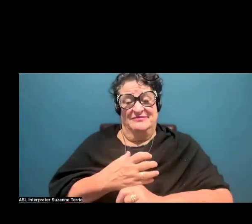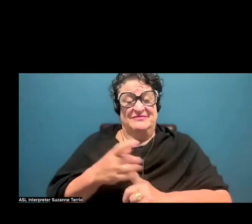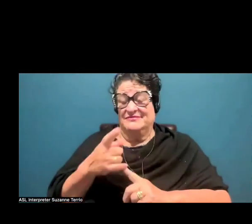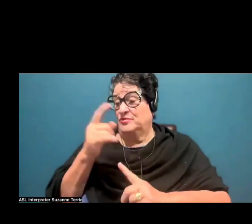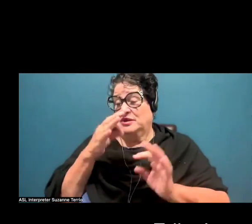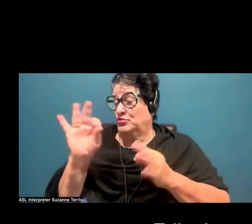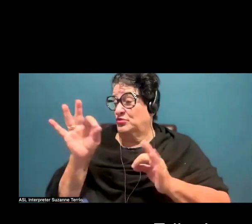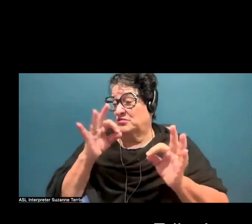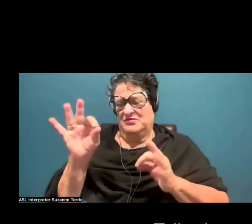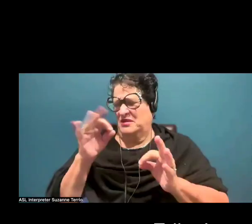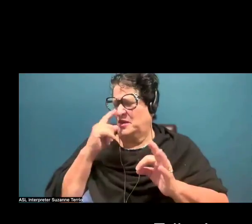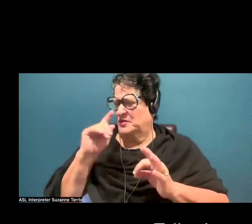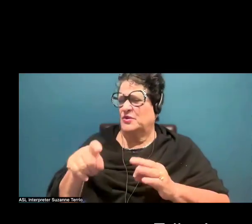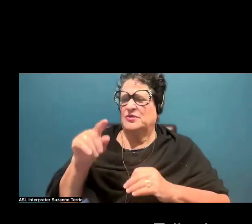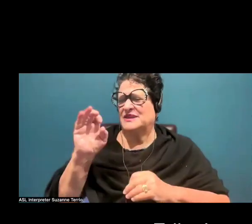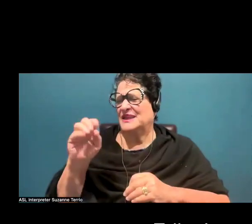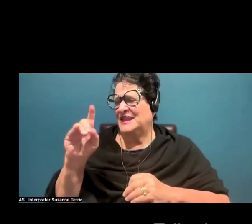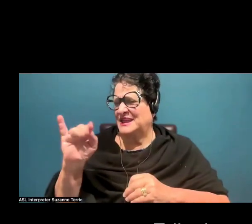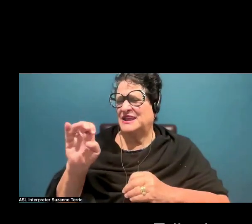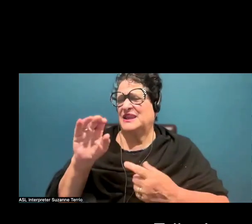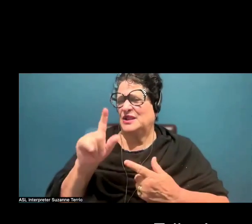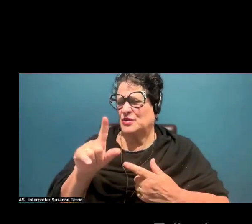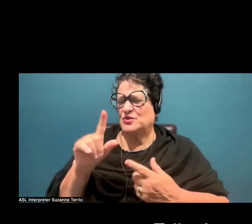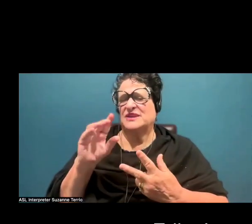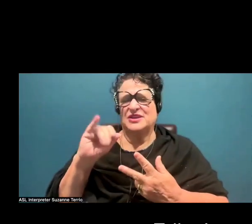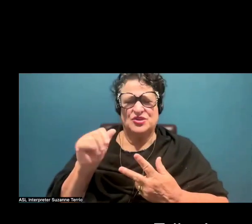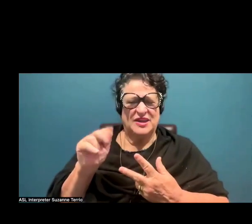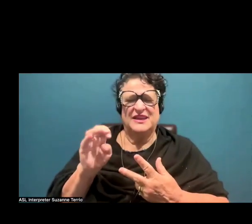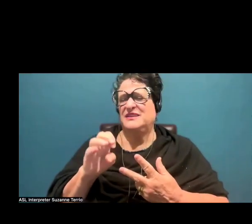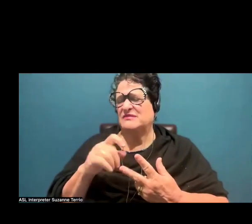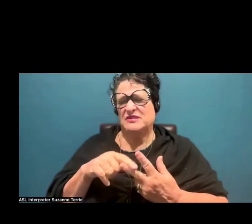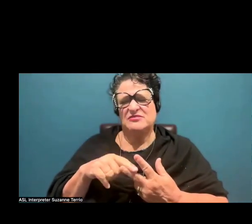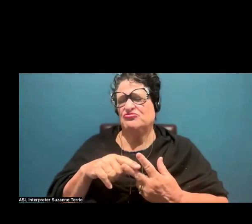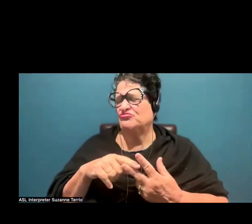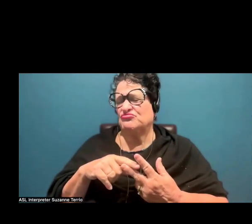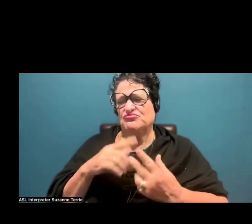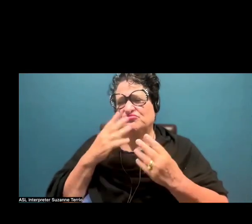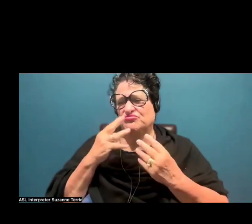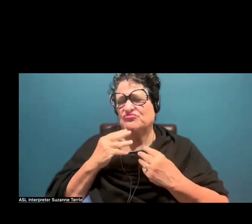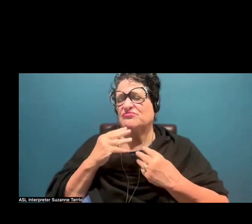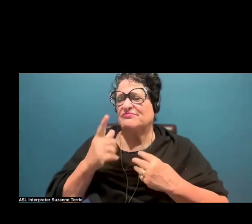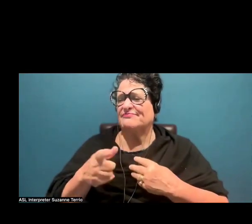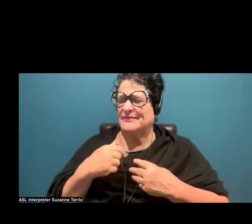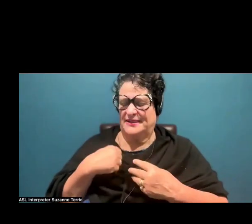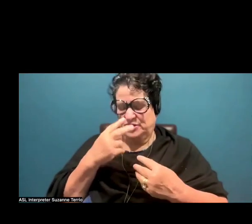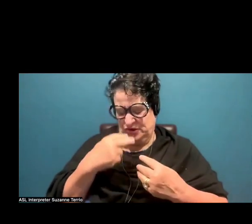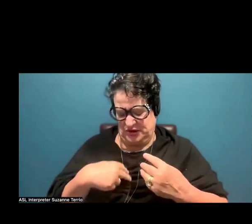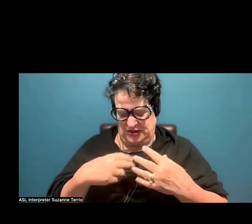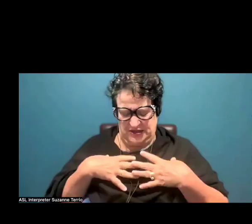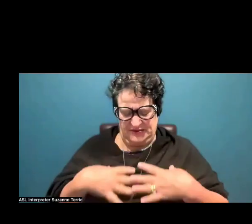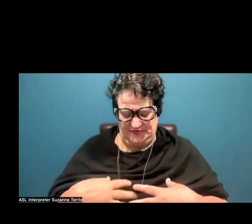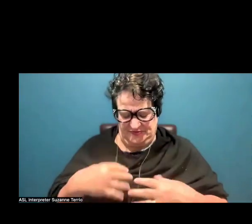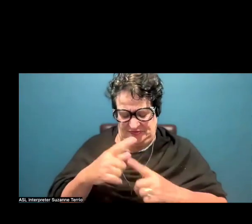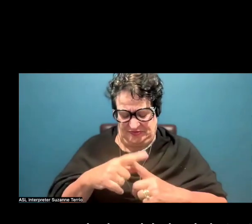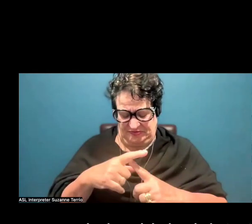they are. Edie, Luce, and Jane, their awful, empty smiles. I look down at the t-shirt Mrs. Bristow gave